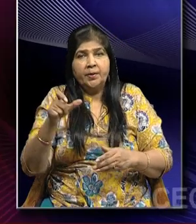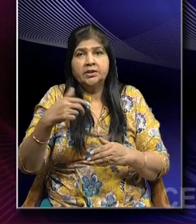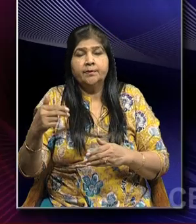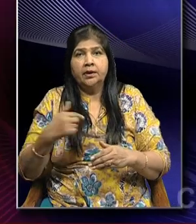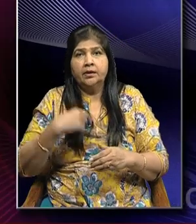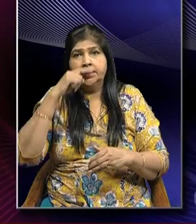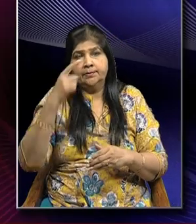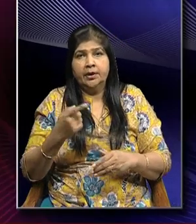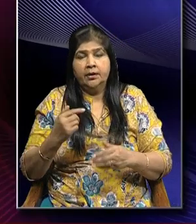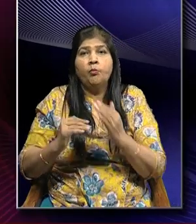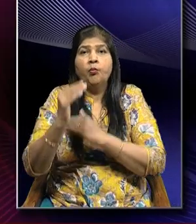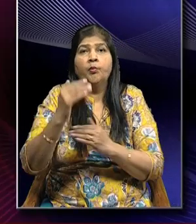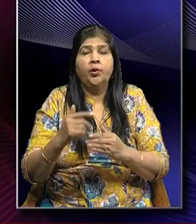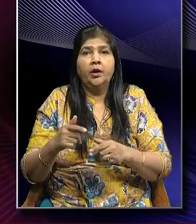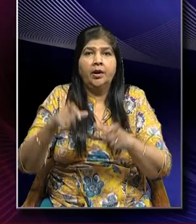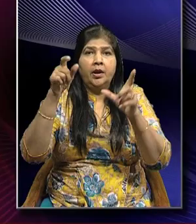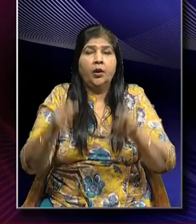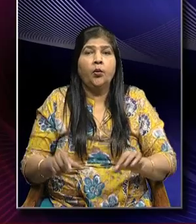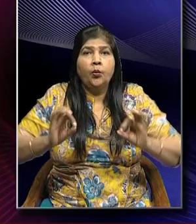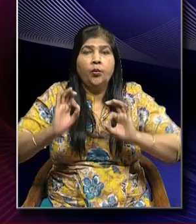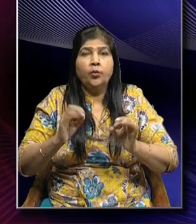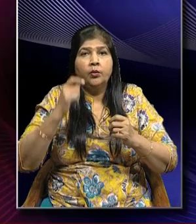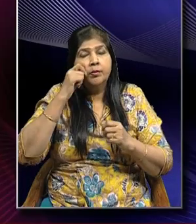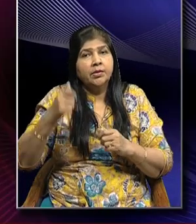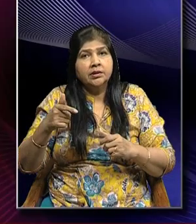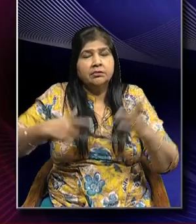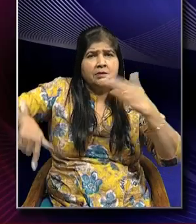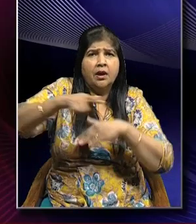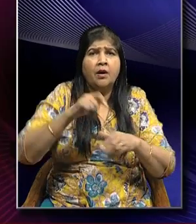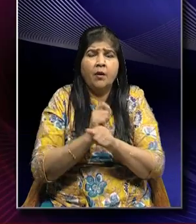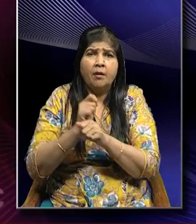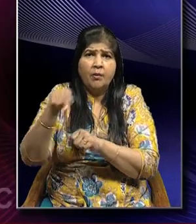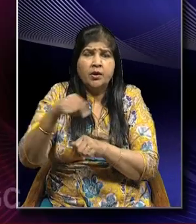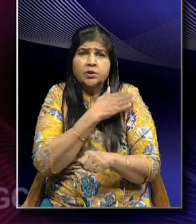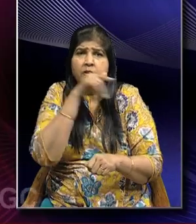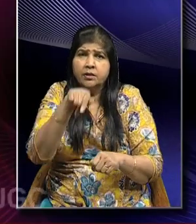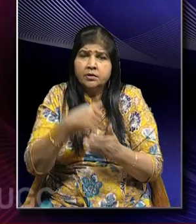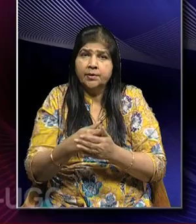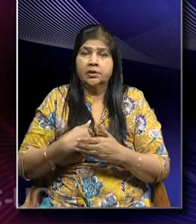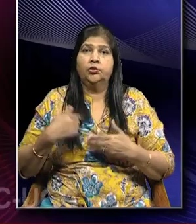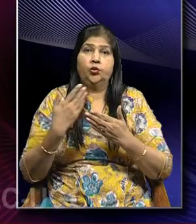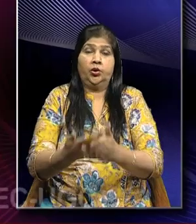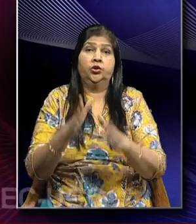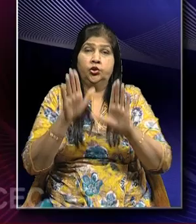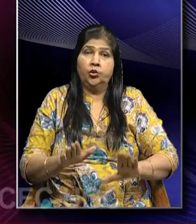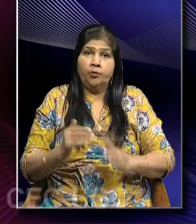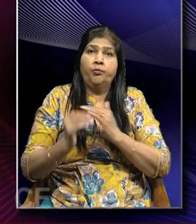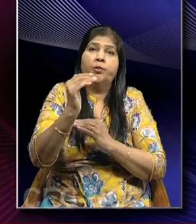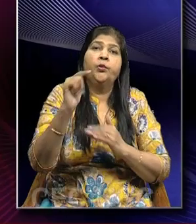promote the well-being of all your employees, because employees are also one of the stakeholders. So you have to ensure and